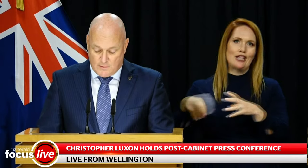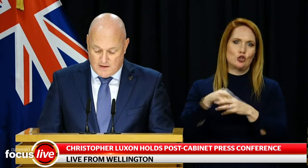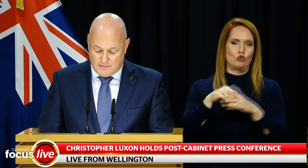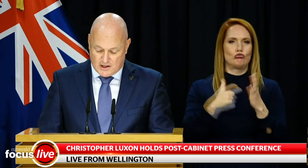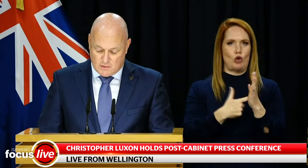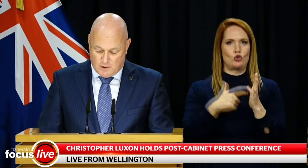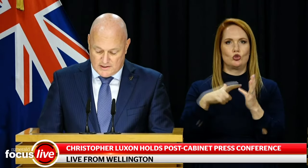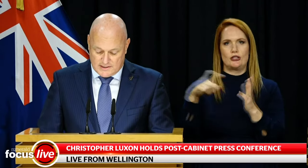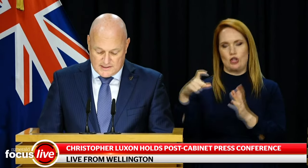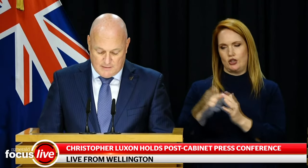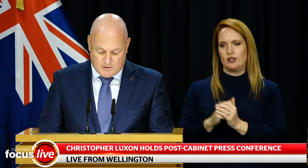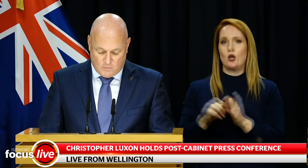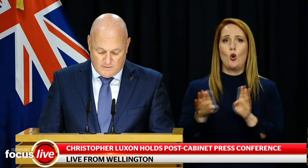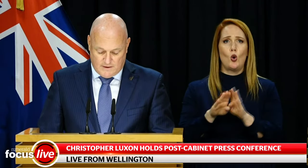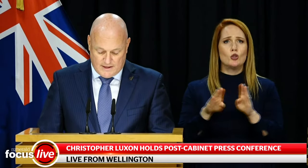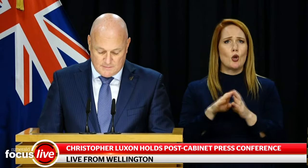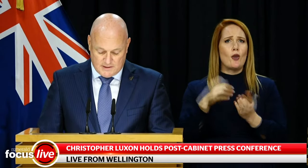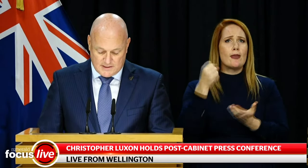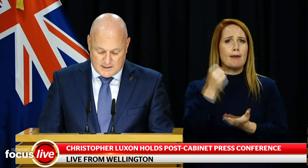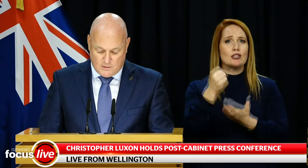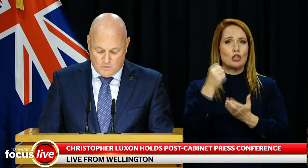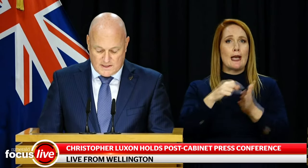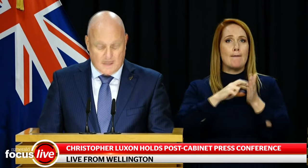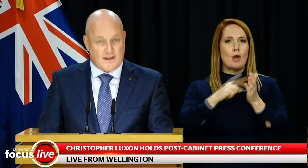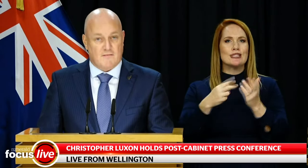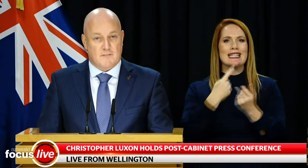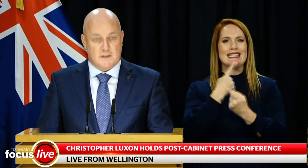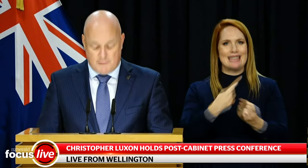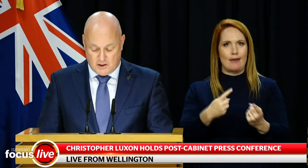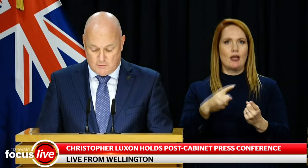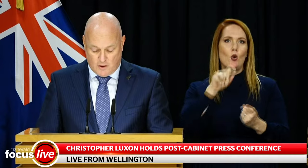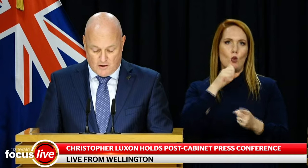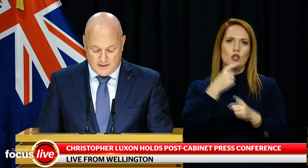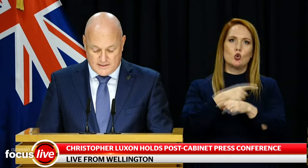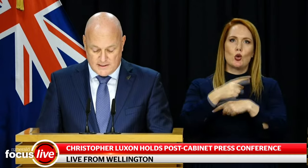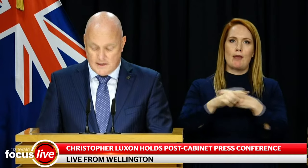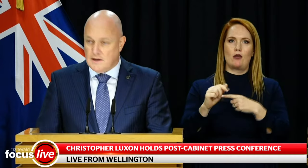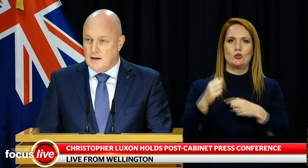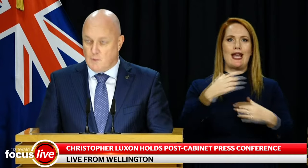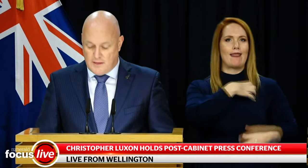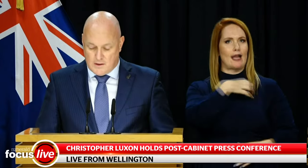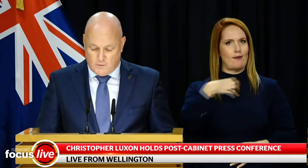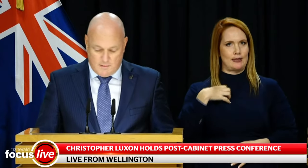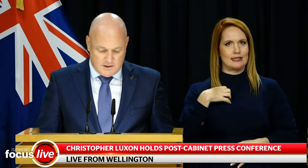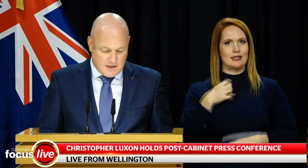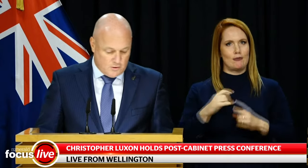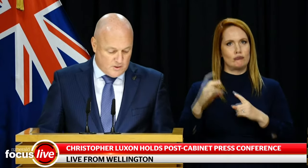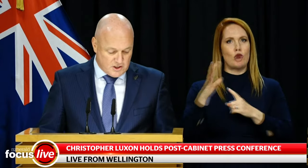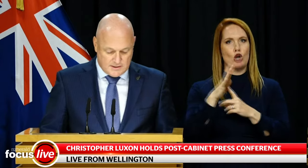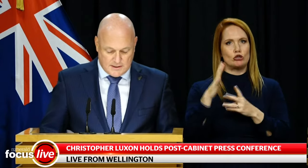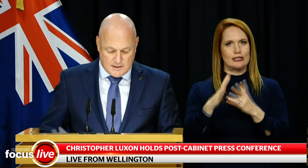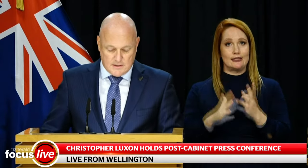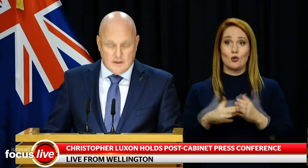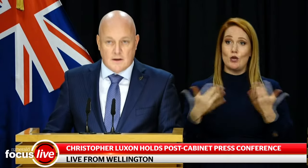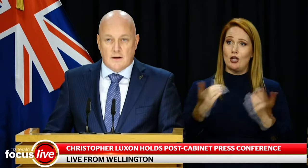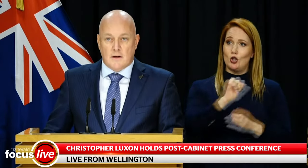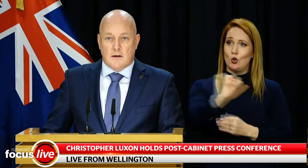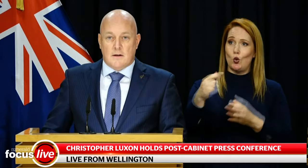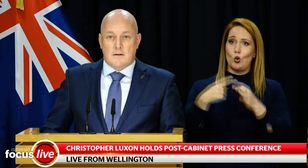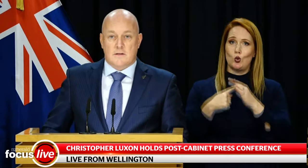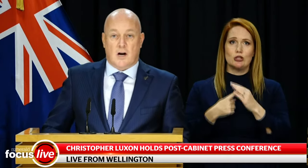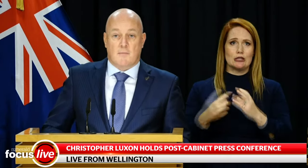on Wednesday, we have the Budget Policy Statement, where the Finance Minister will set out the government's budget priorities. And with that, we're happy to take your questions.